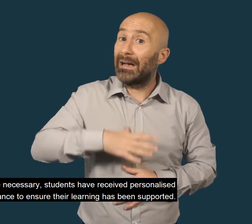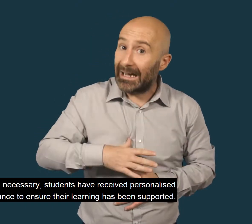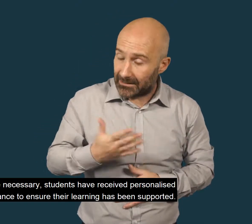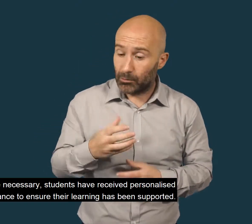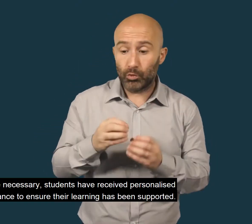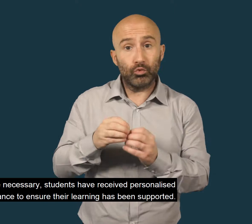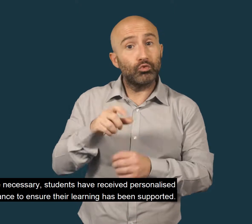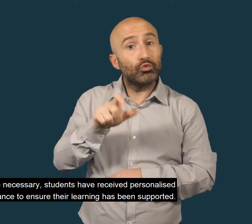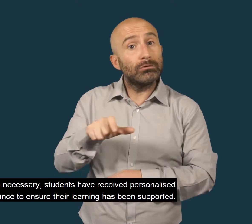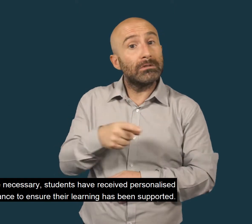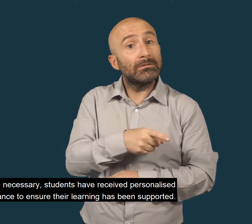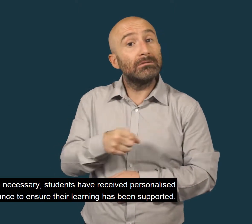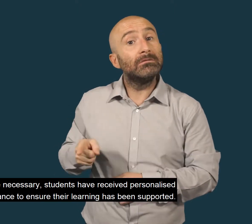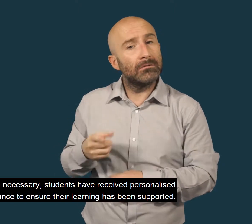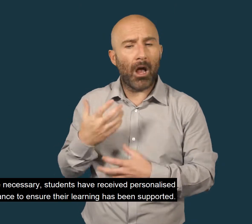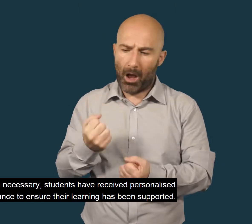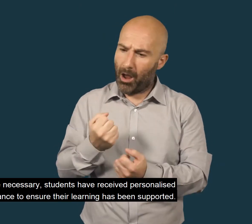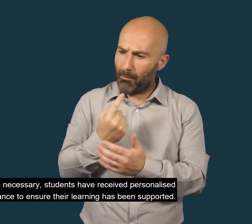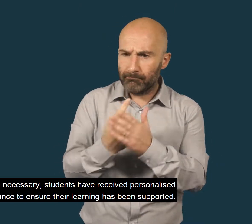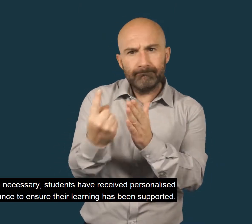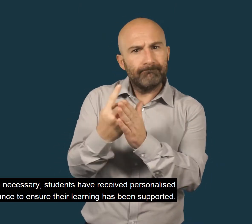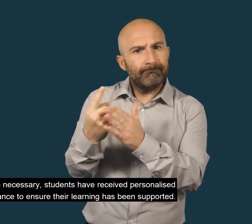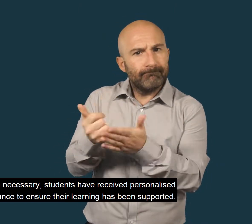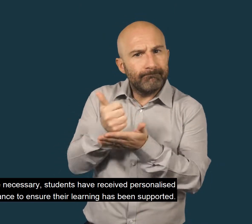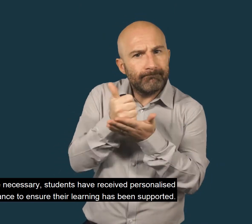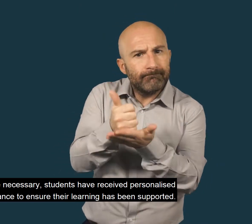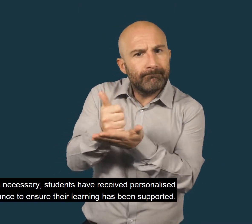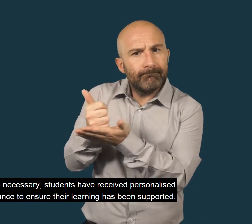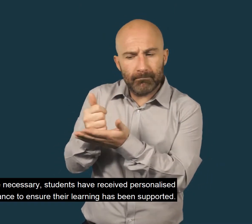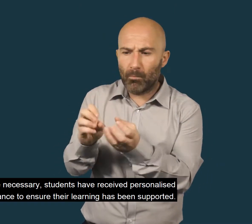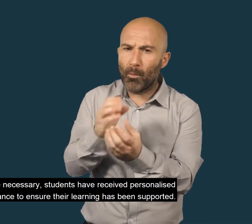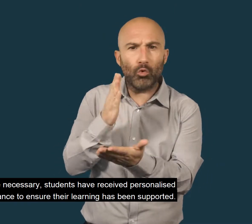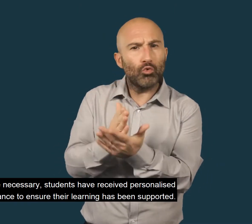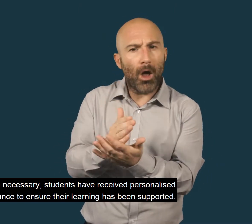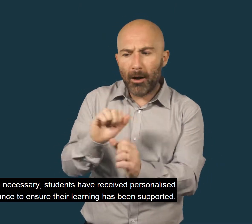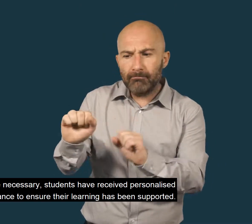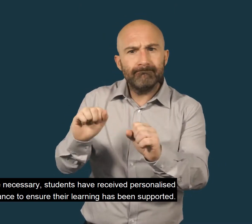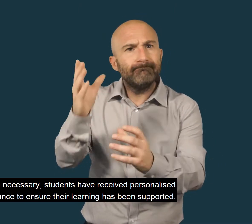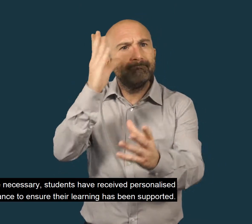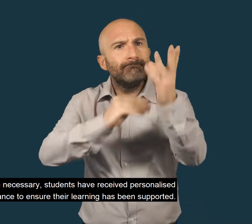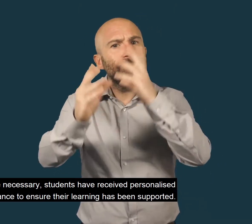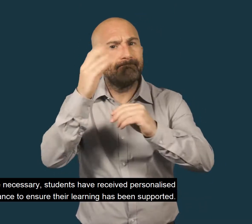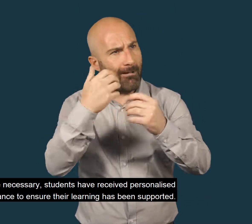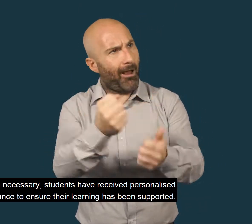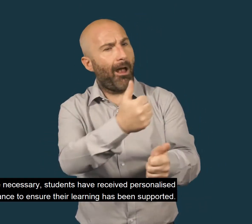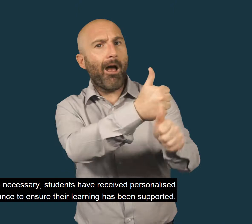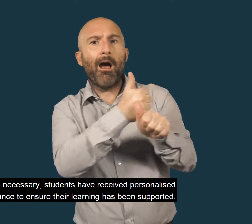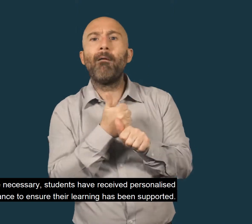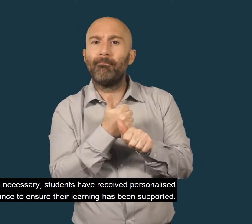Where necessary, students have received personalised assistance to ensure their learning has been supported